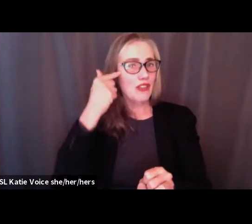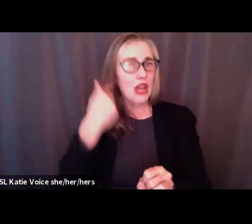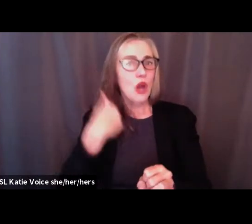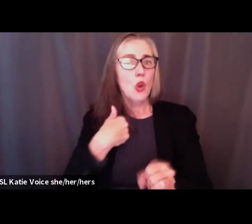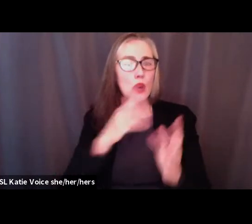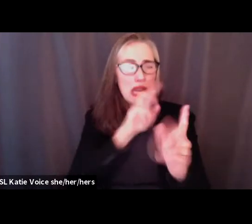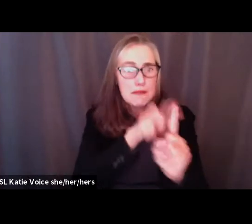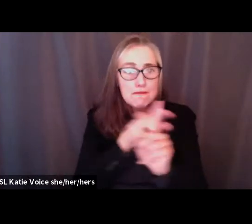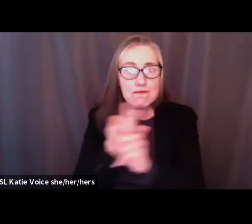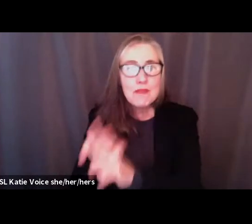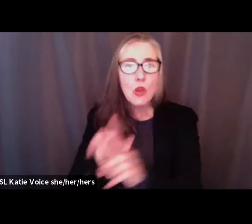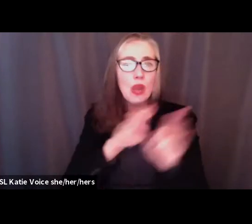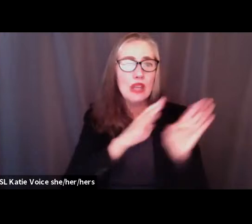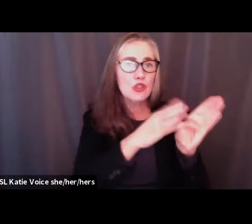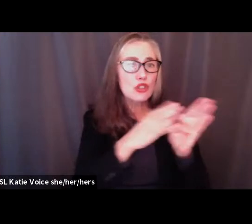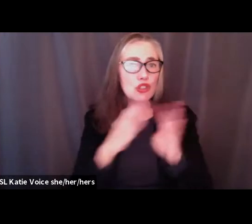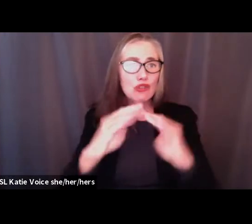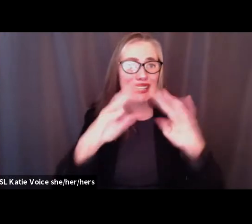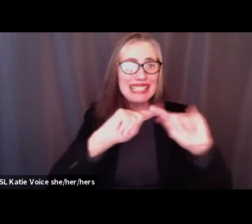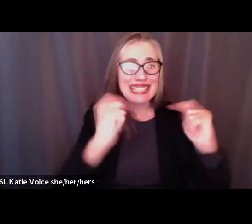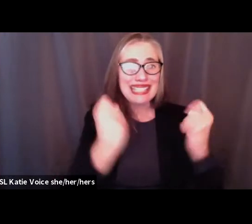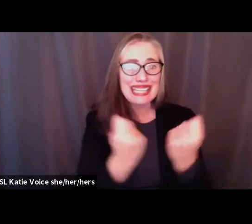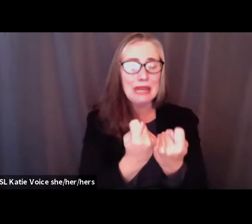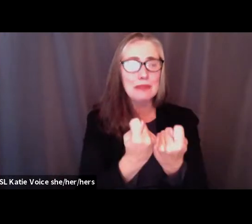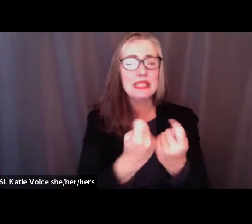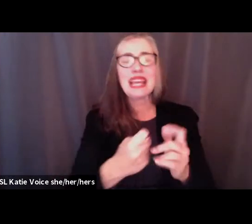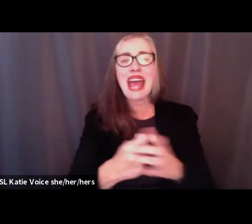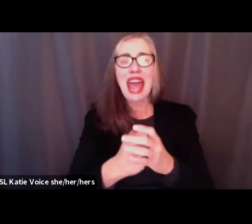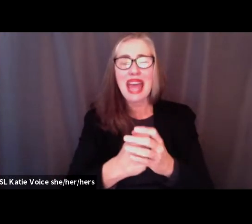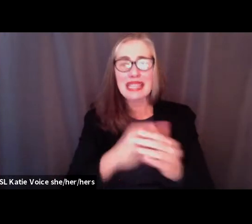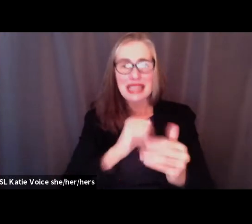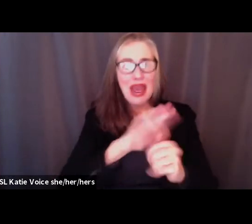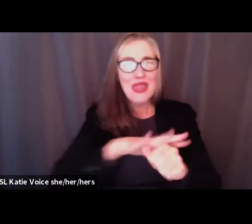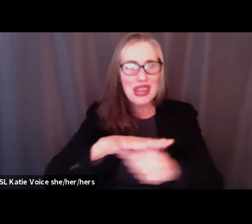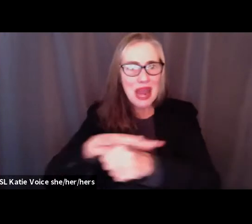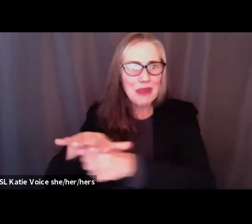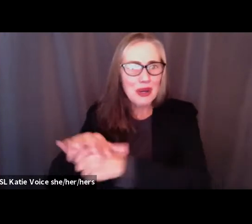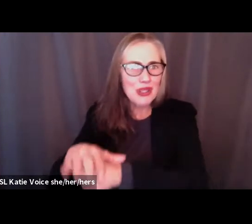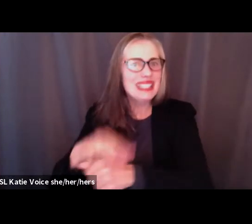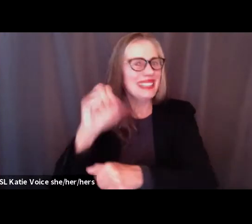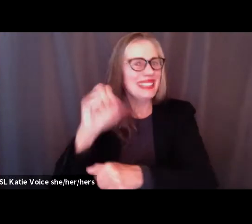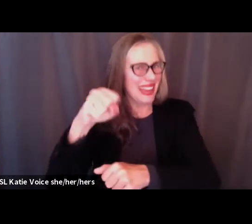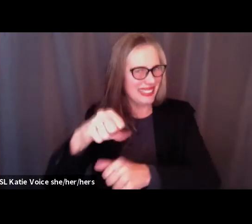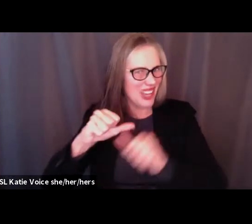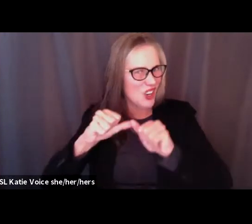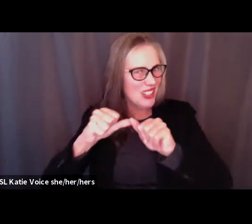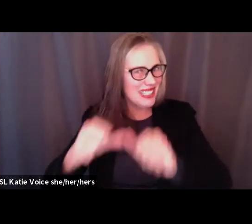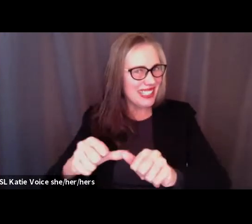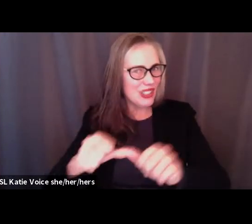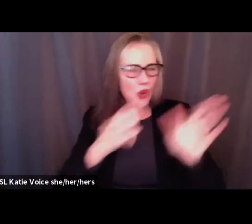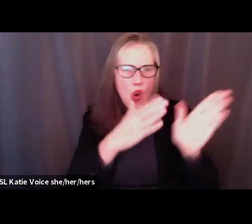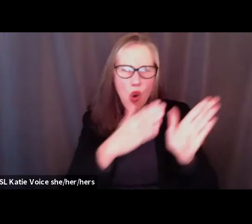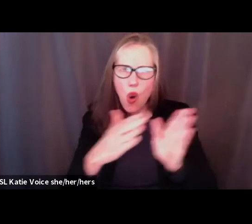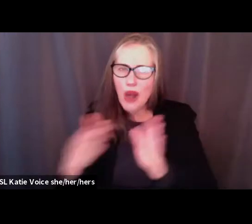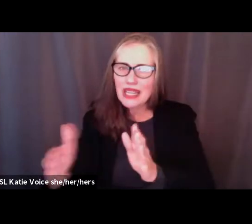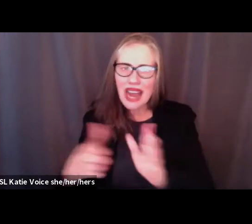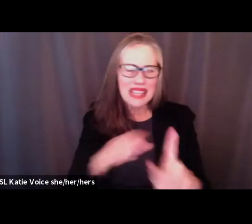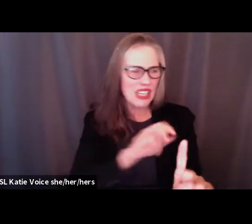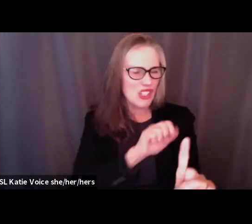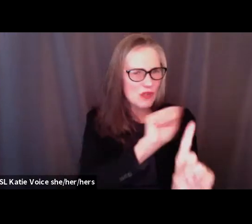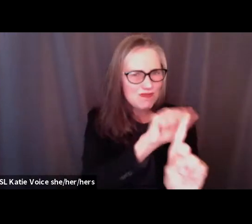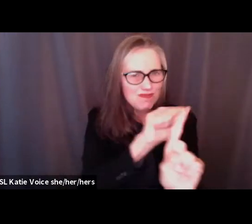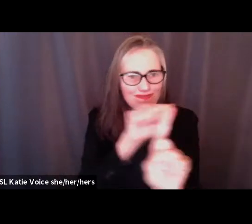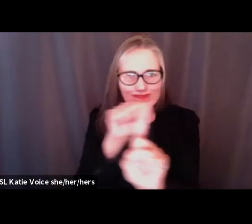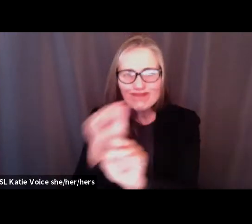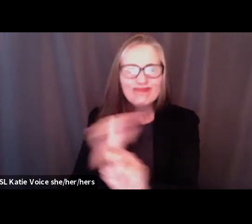street teams. Yes, forever organizing does continue. As I said, it's going to take all of us working together